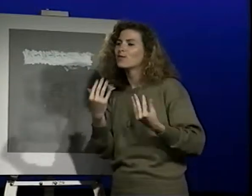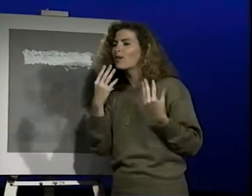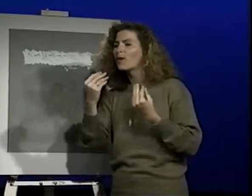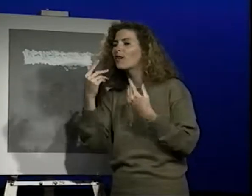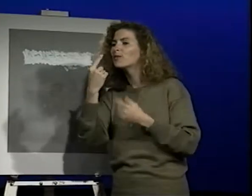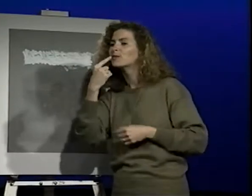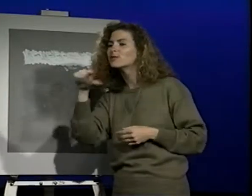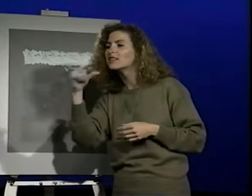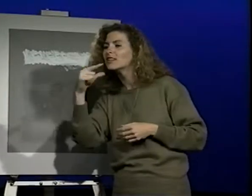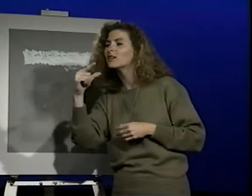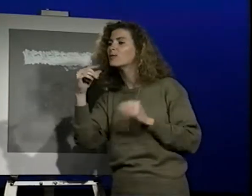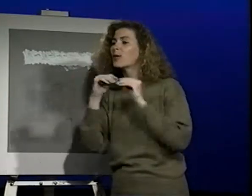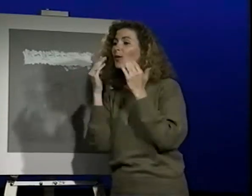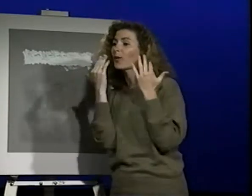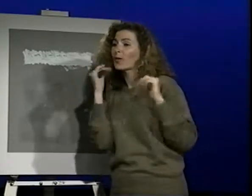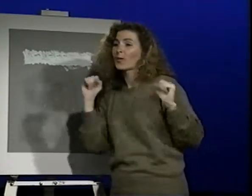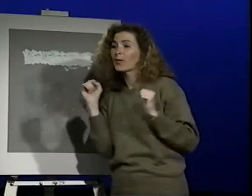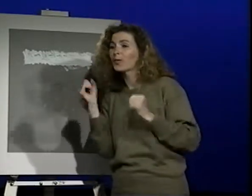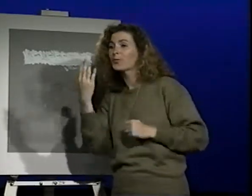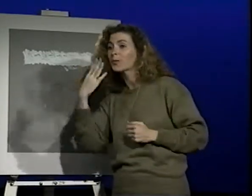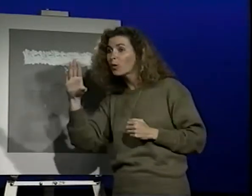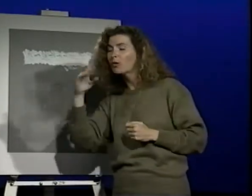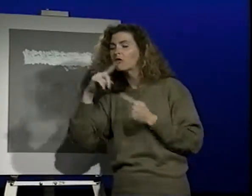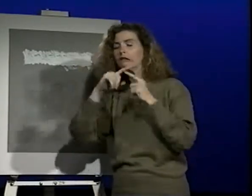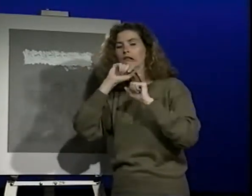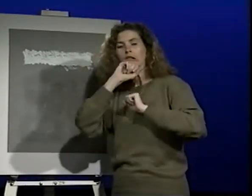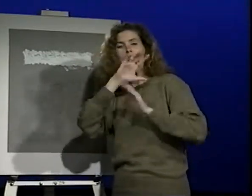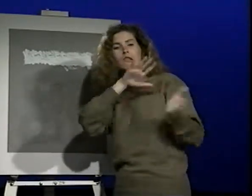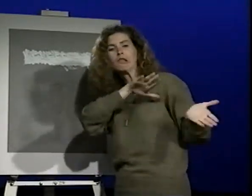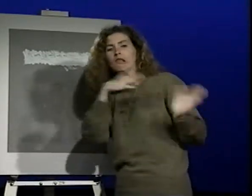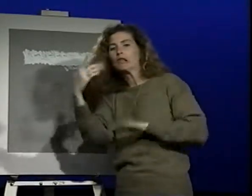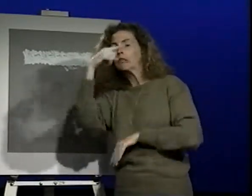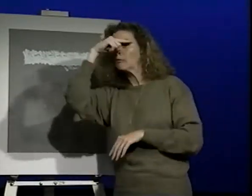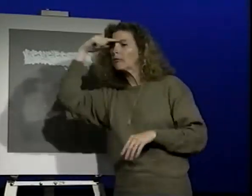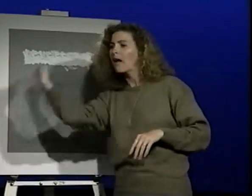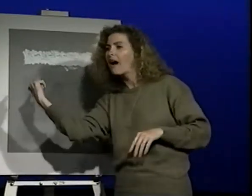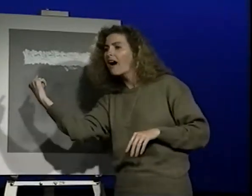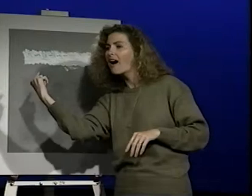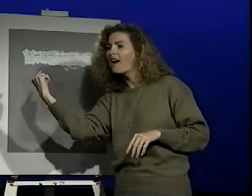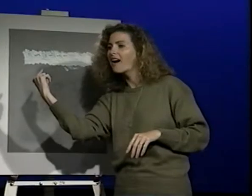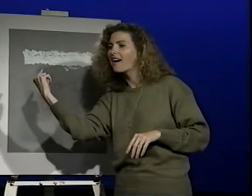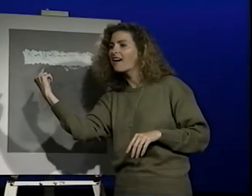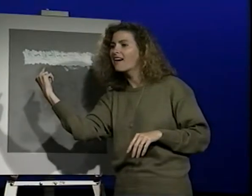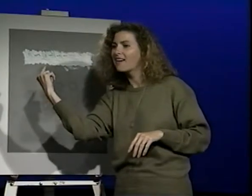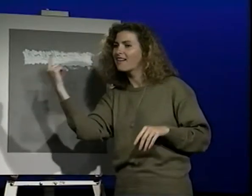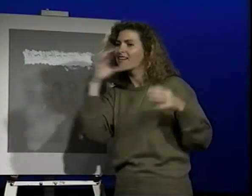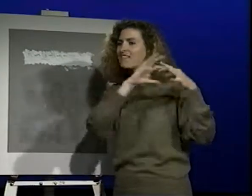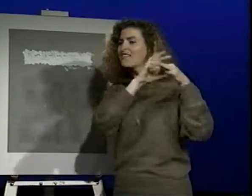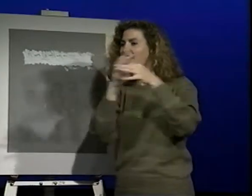some more soothing colors, greens, cool blues, and black, the color of